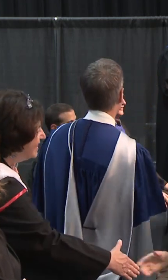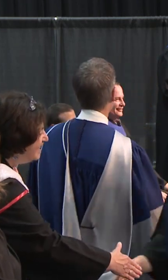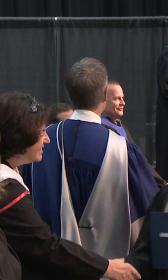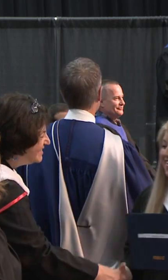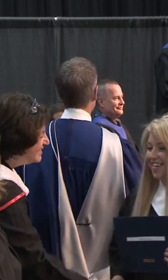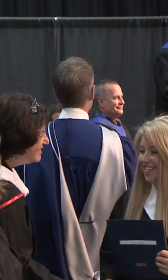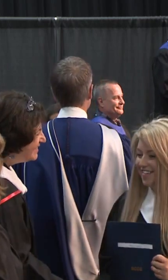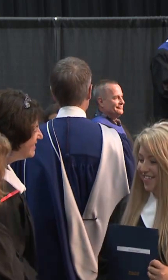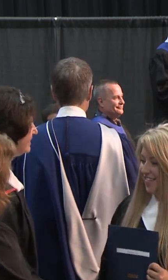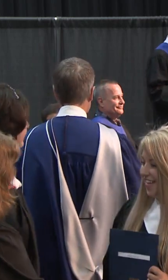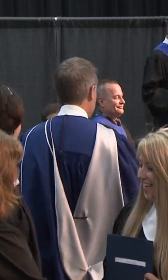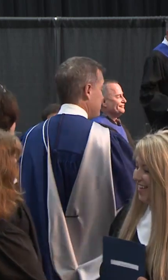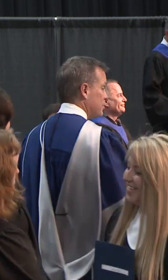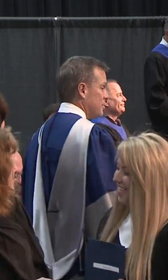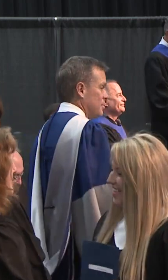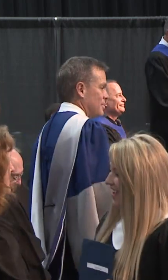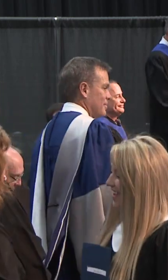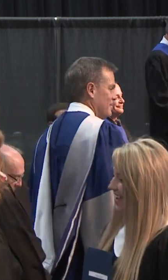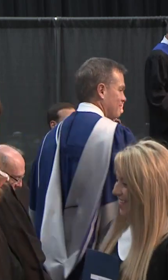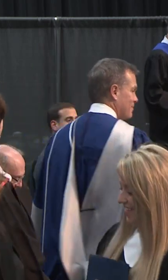Terry D'Entremont.